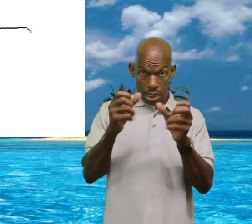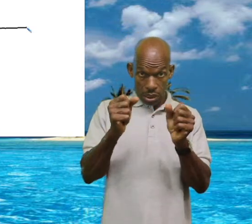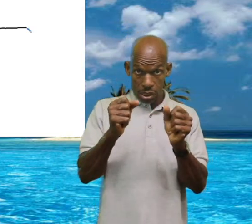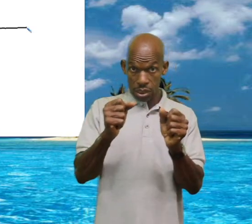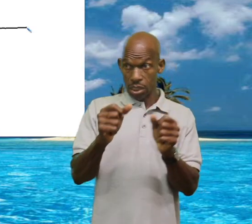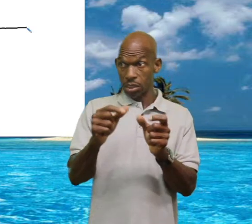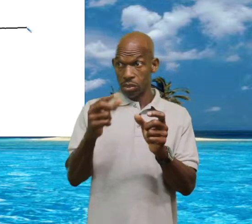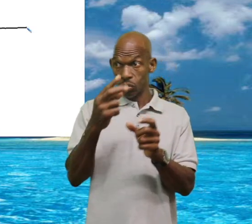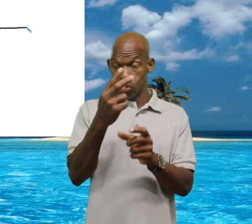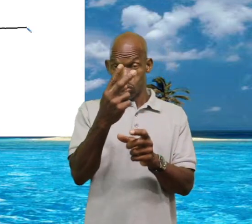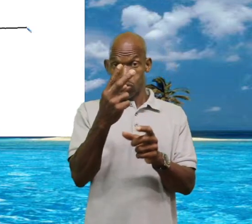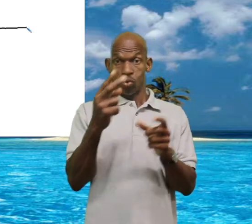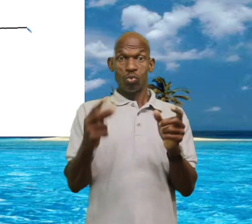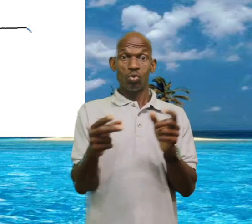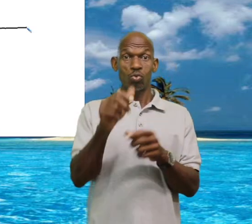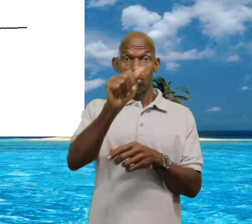in your sentence. Next one.